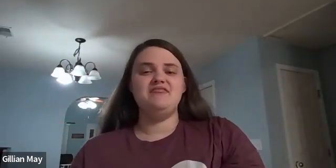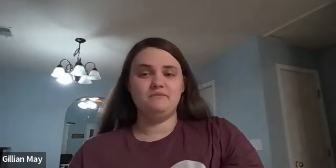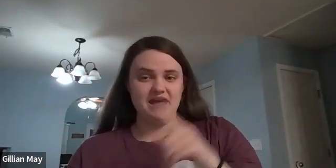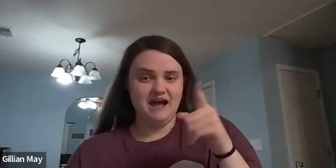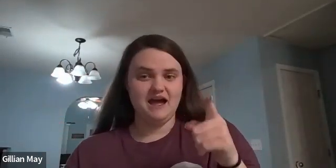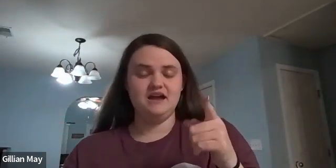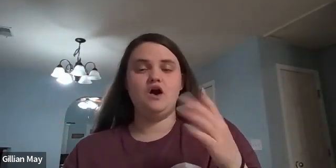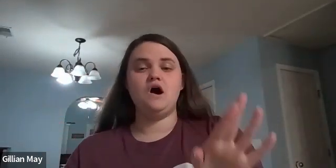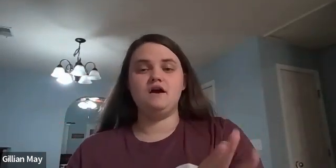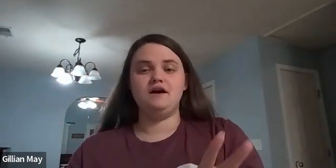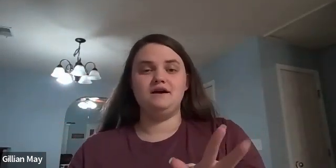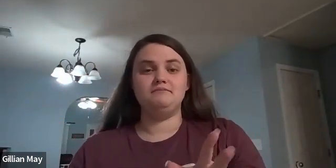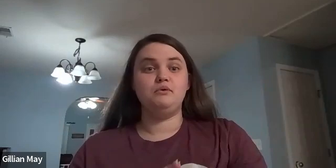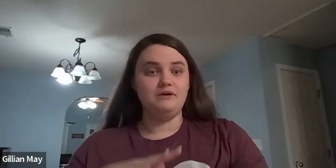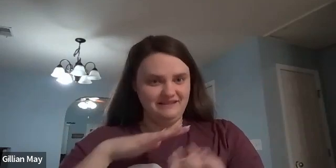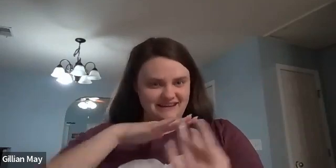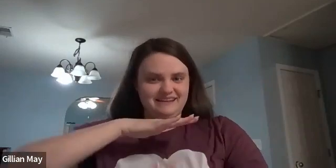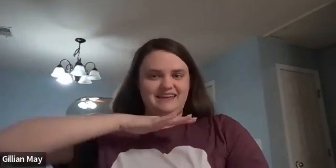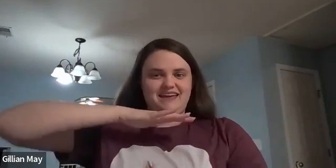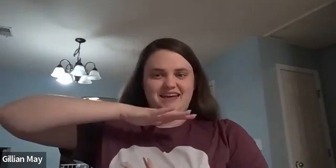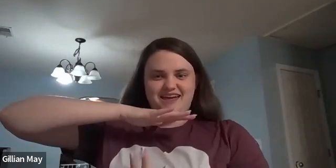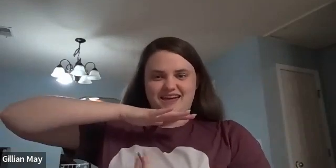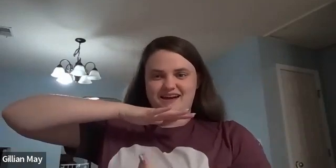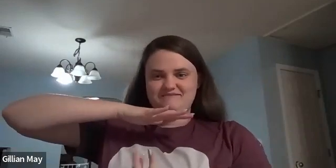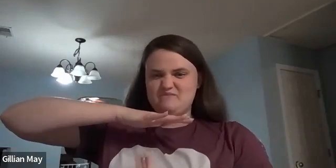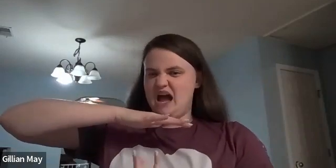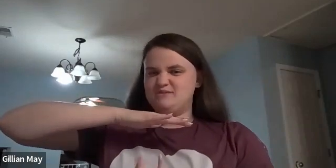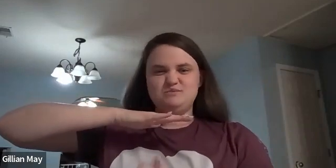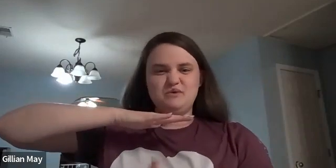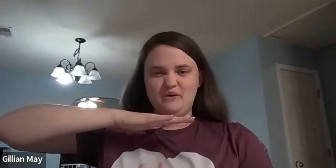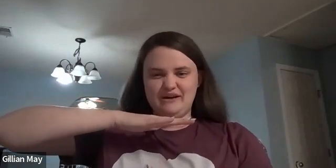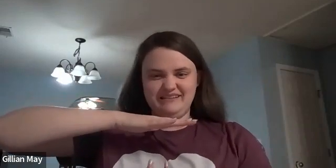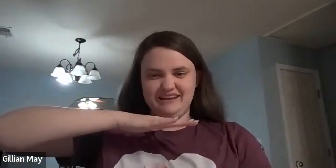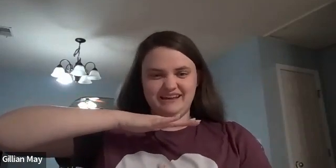then we had our boiling. Yeah, I'm just boiling.